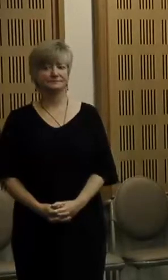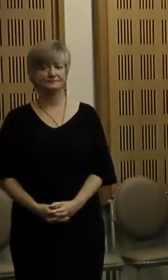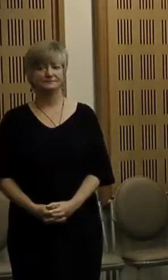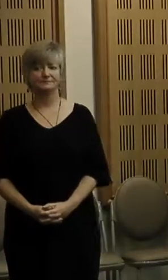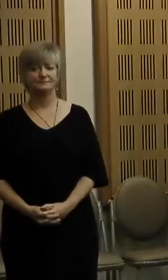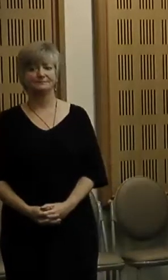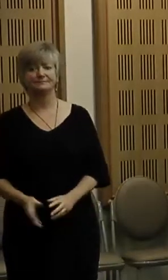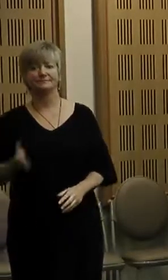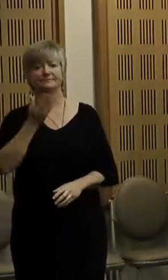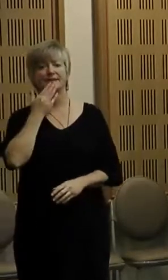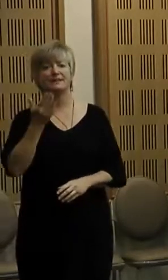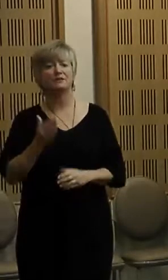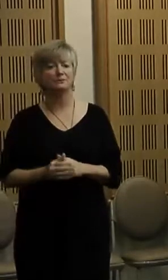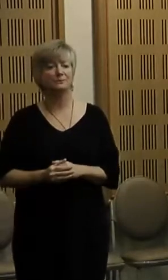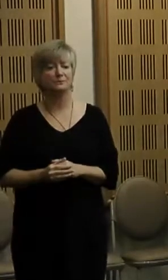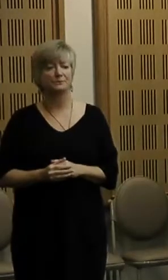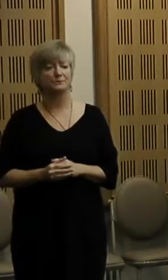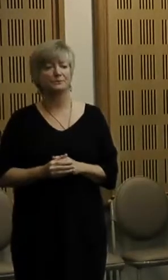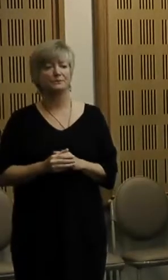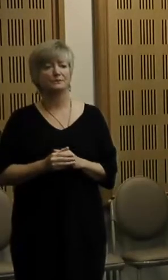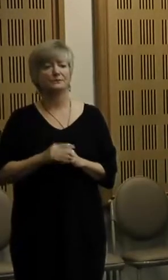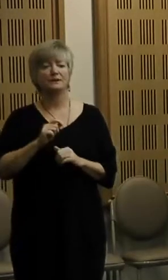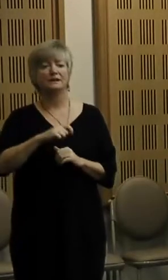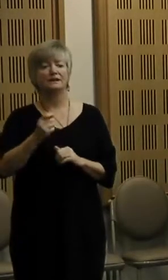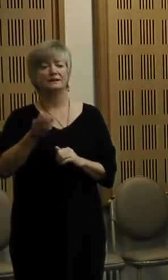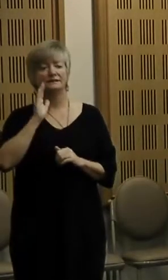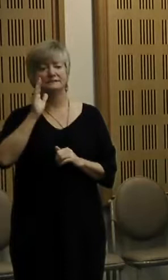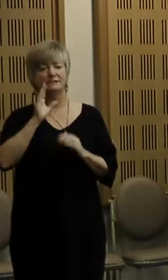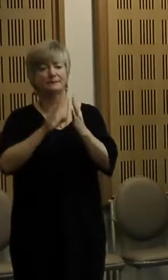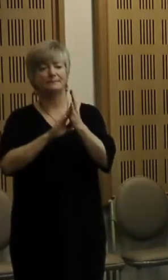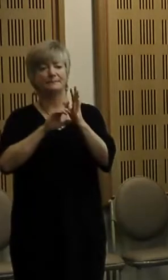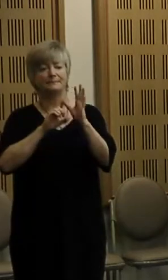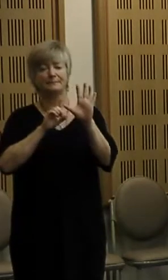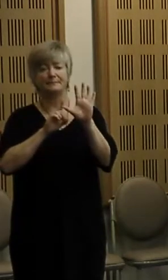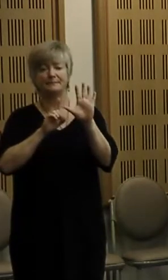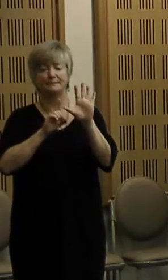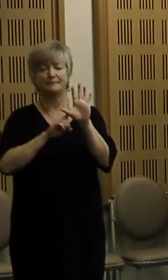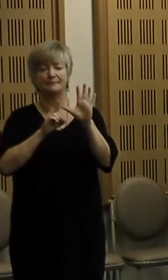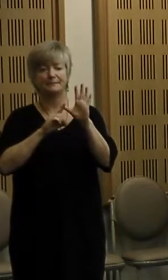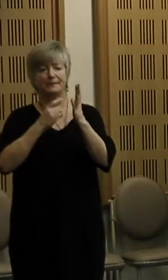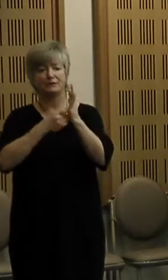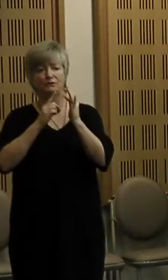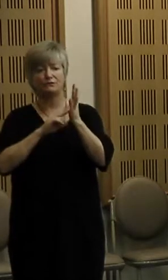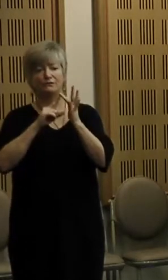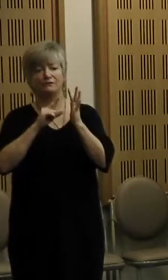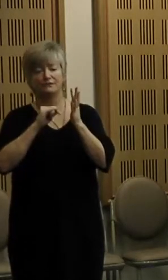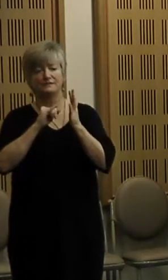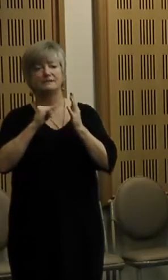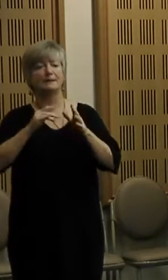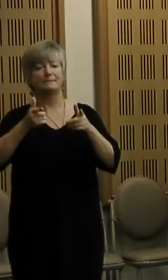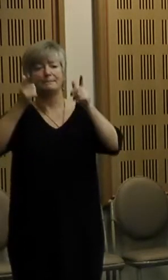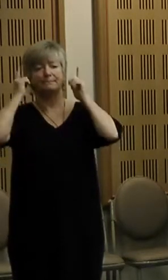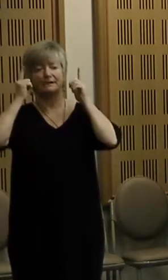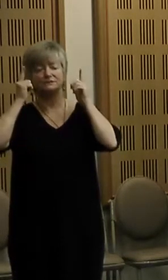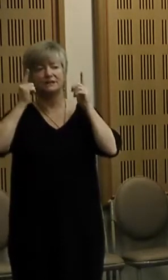Okay, thank you everybody. So our next session is from Maya Rivis, the Manager of Health Promotions Operations at